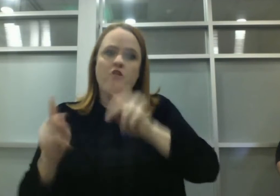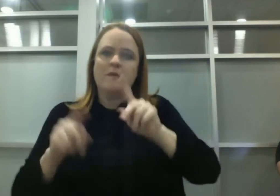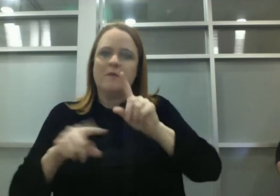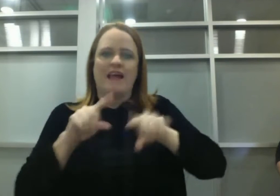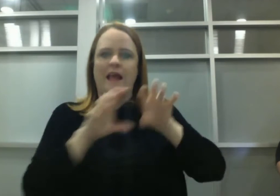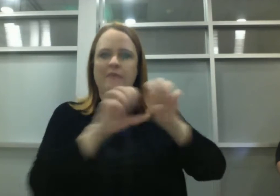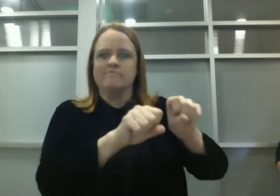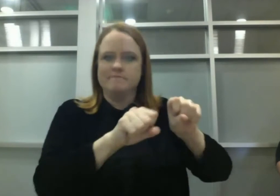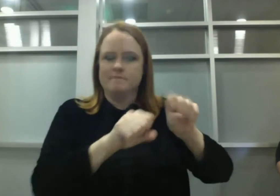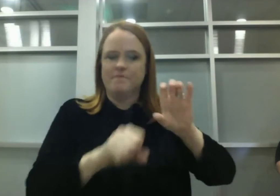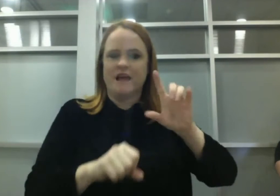name.